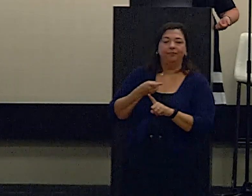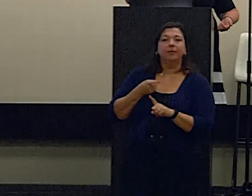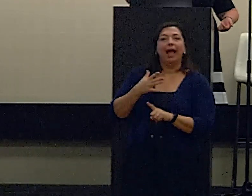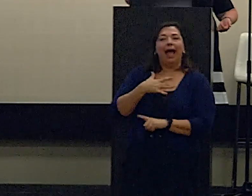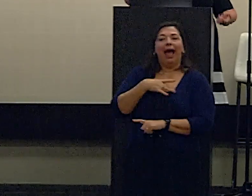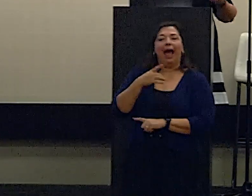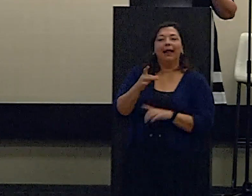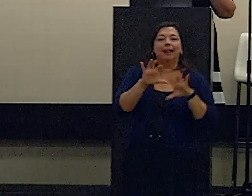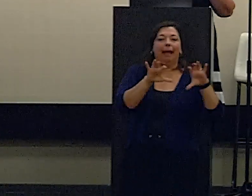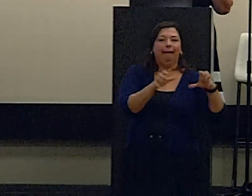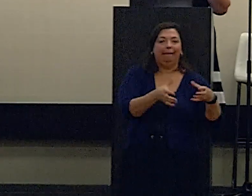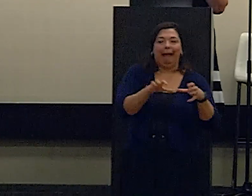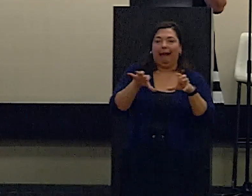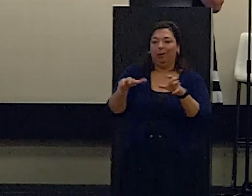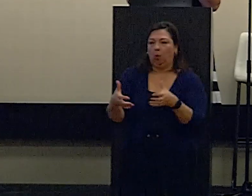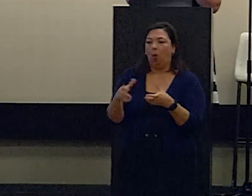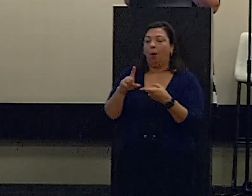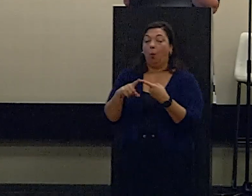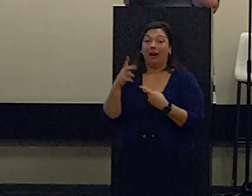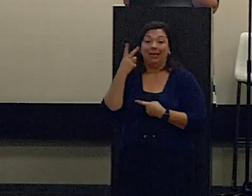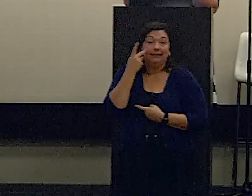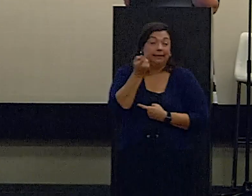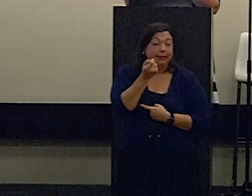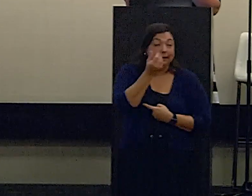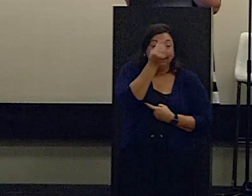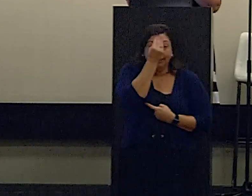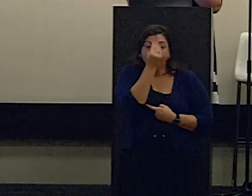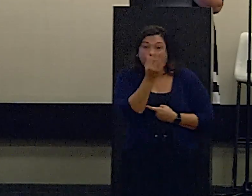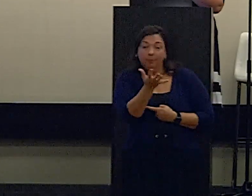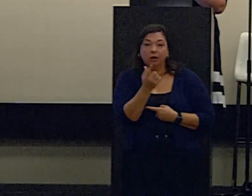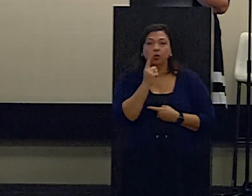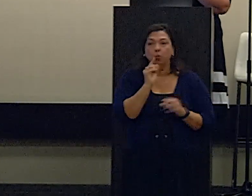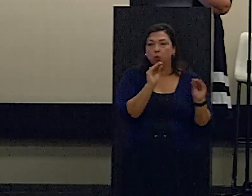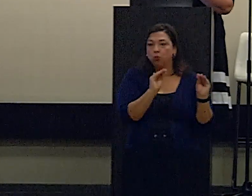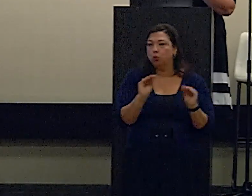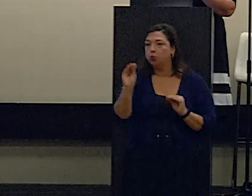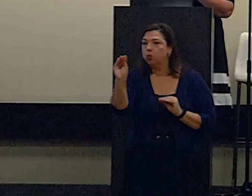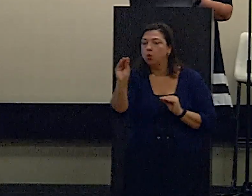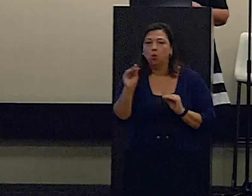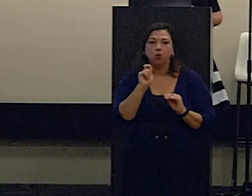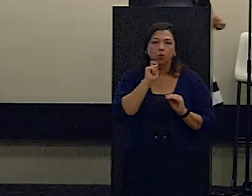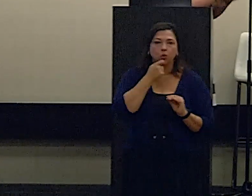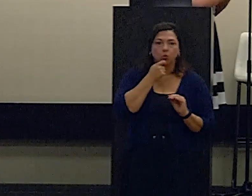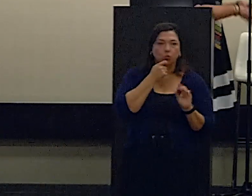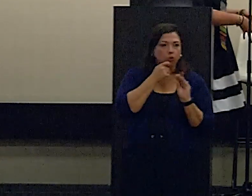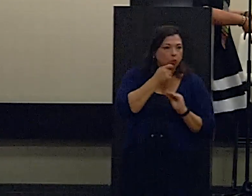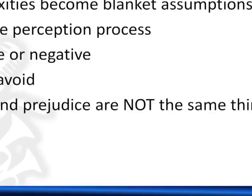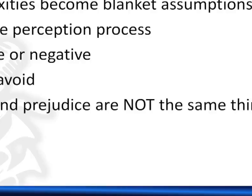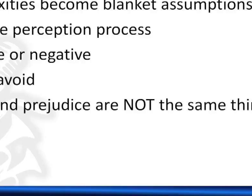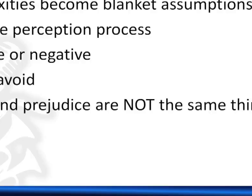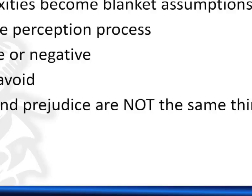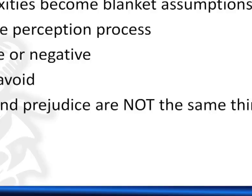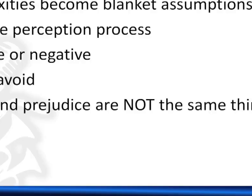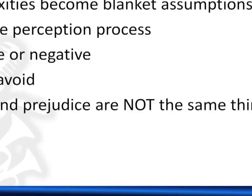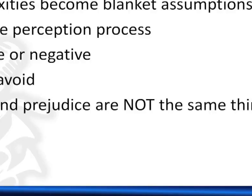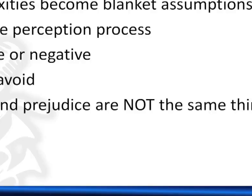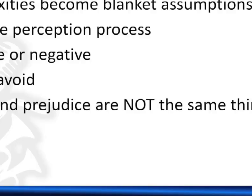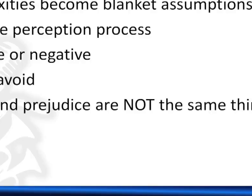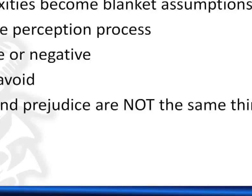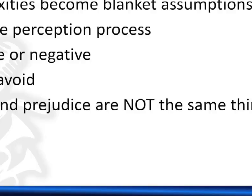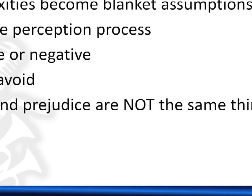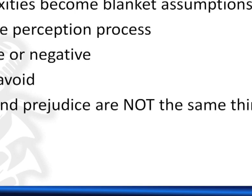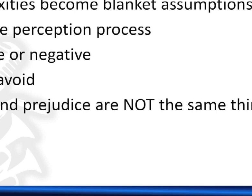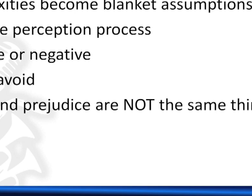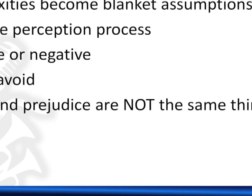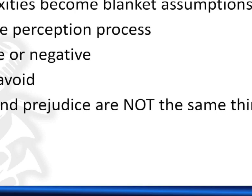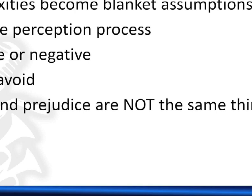like categories, and when I see little bits of information, I just go, cool. All that information goes into this bucket,